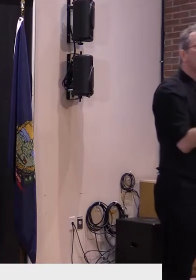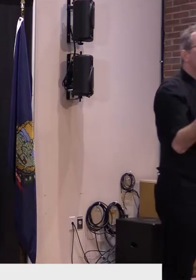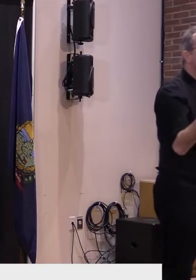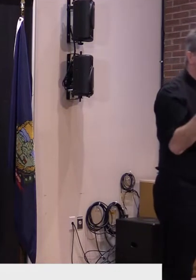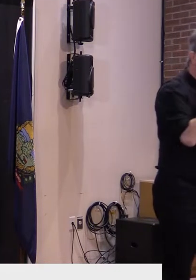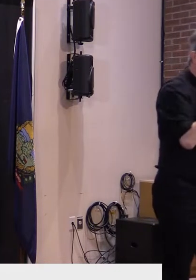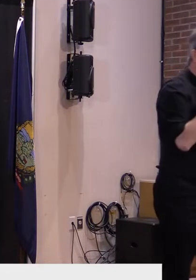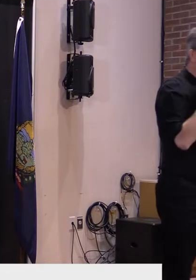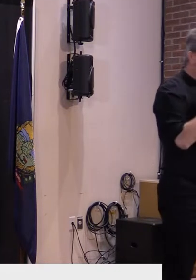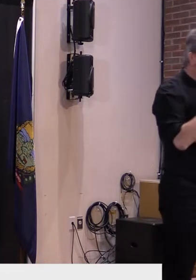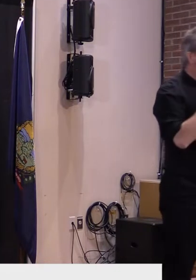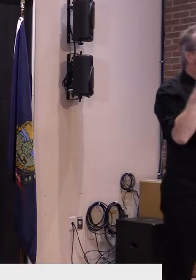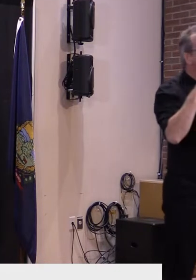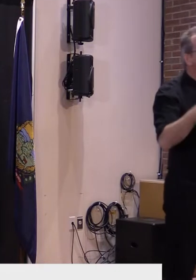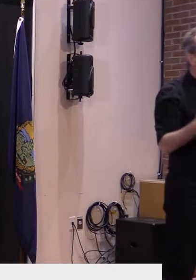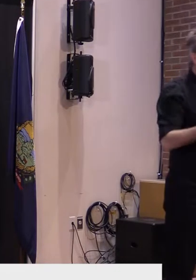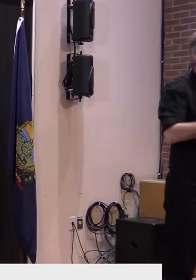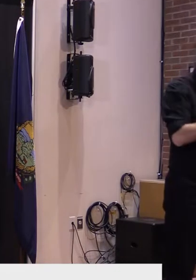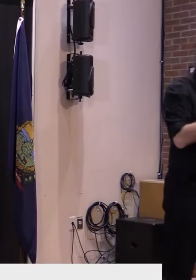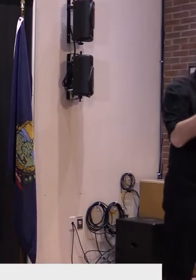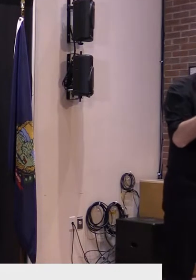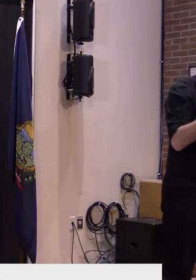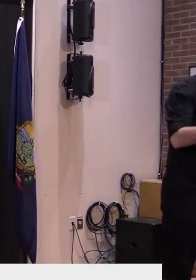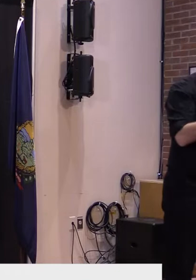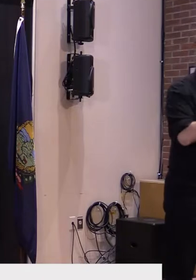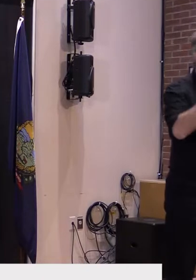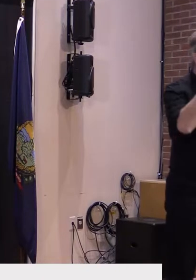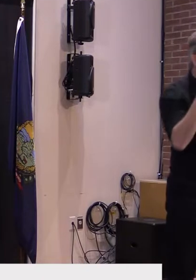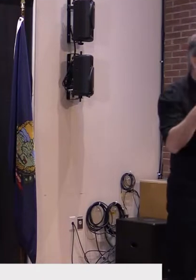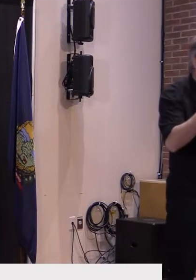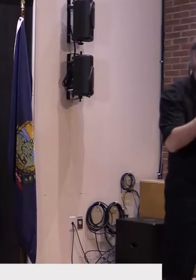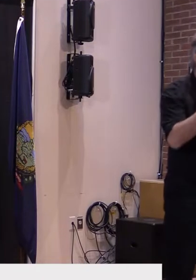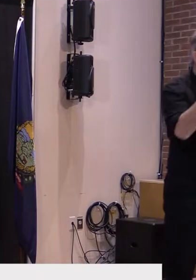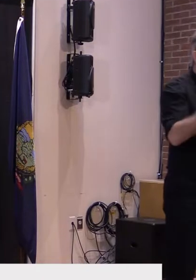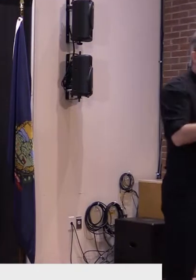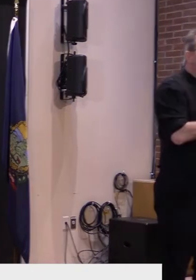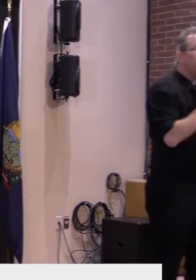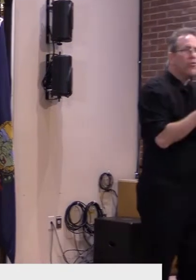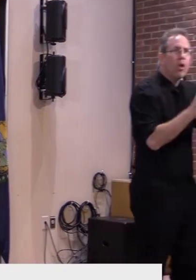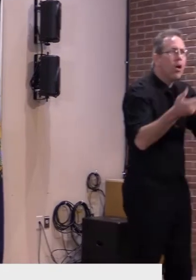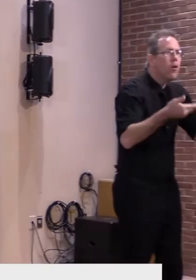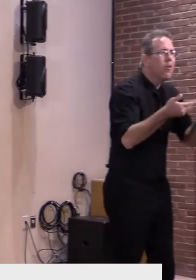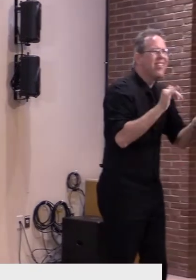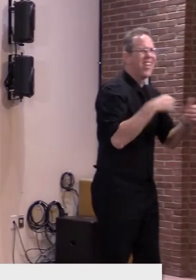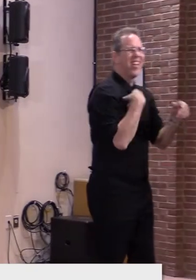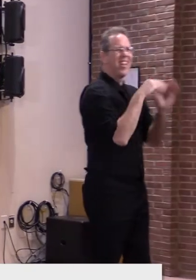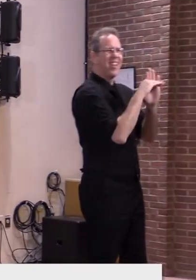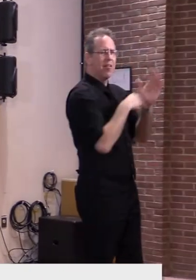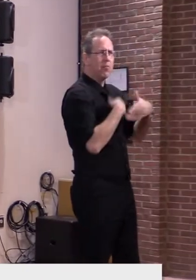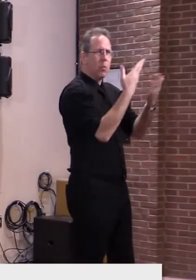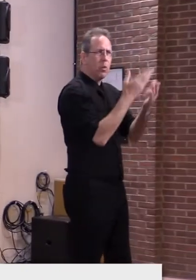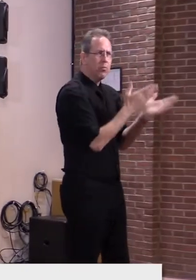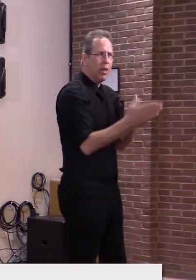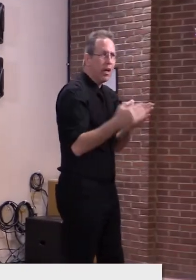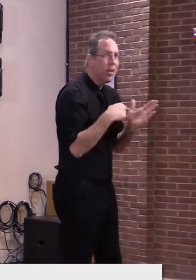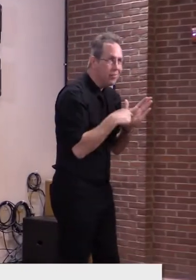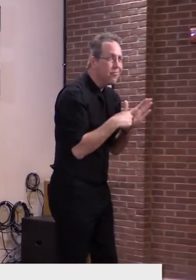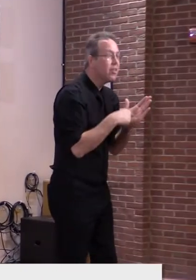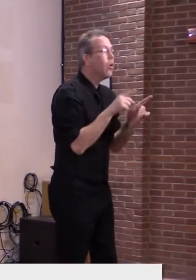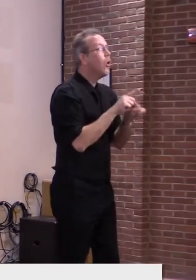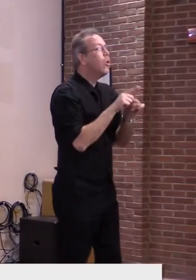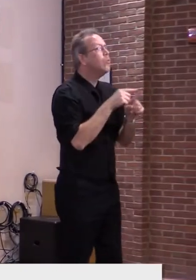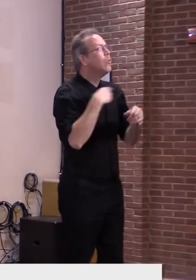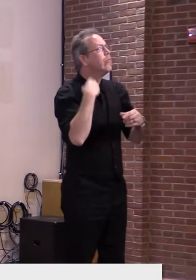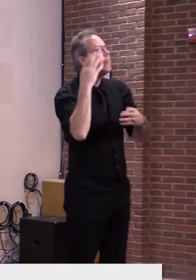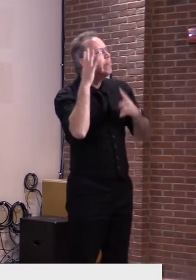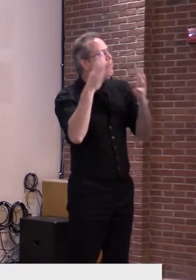combating climate change. To help make Vermont more affordable, I also proposed progressive and broad tax